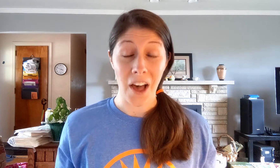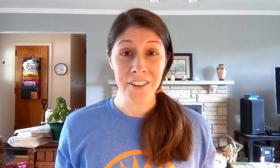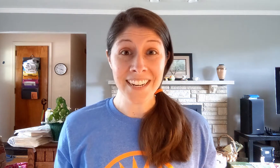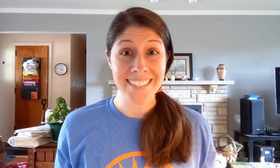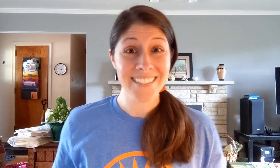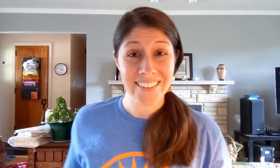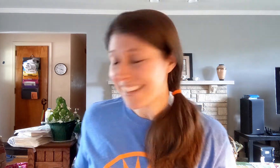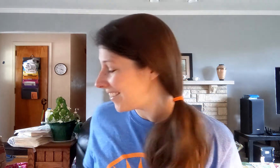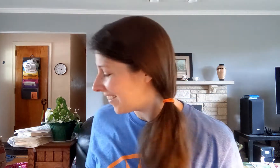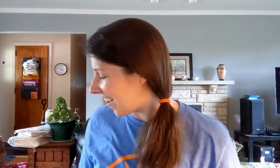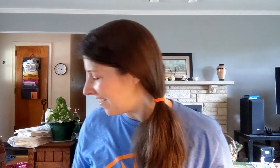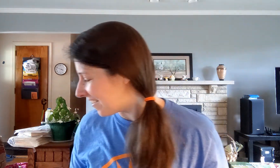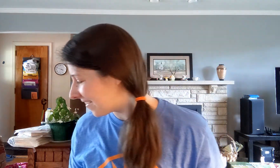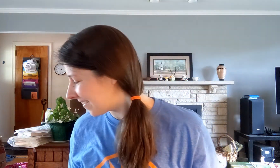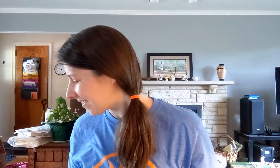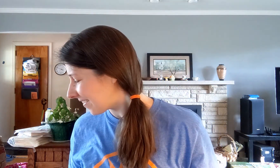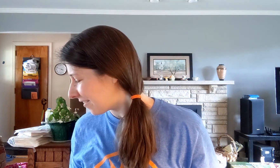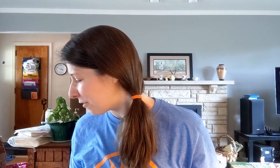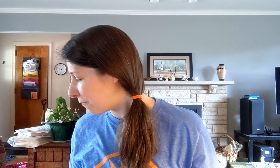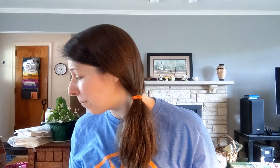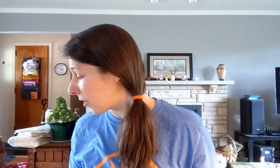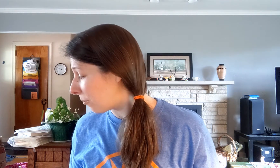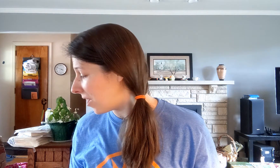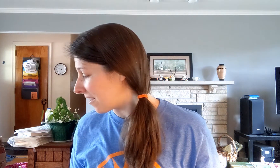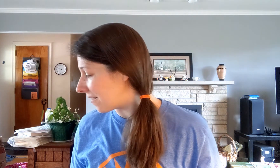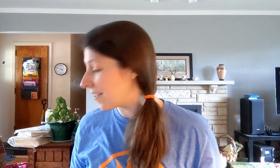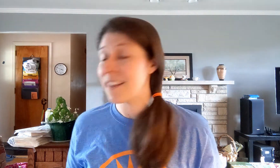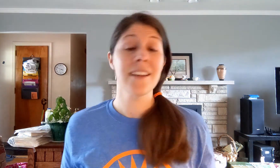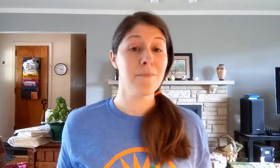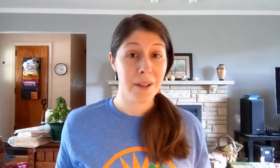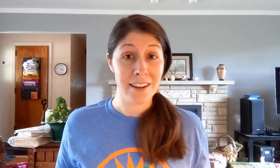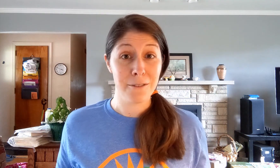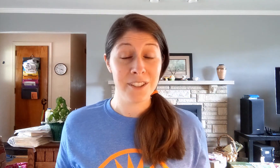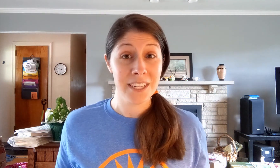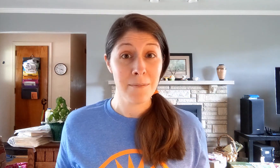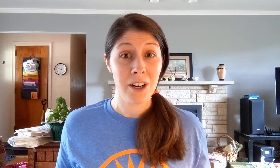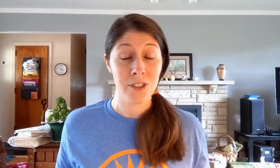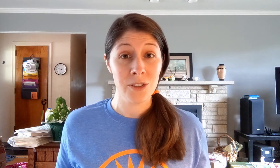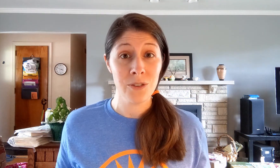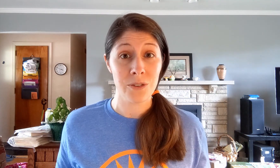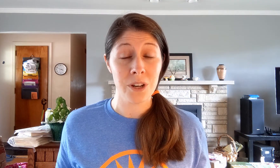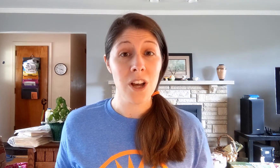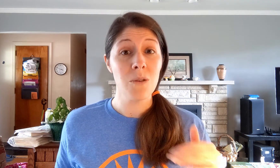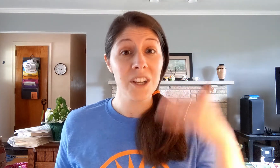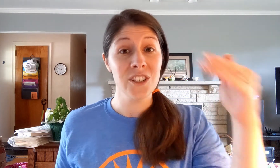All right, so that's the song for part 1. But if we're singing part 2, we're going to do